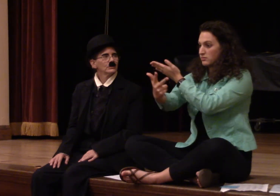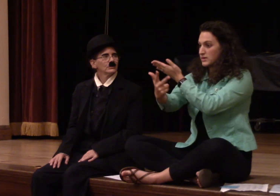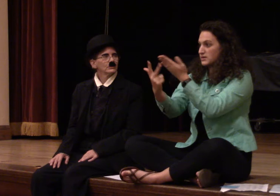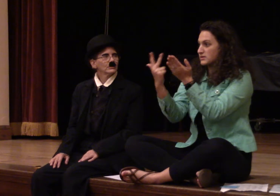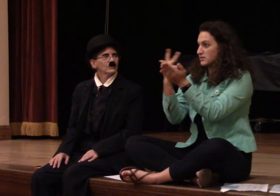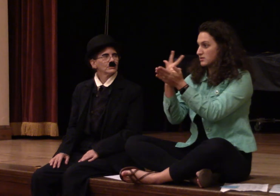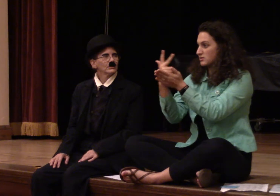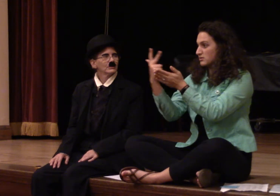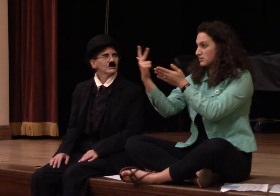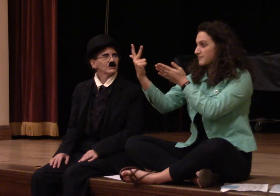weeks.